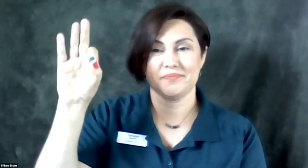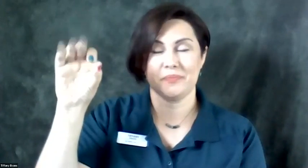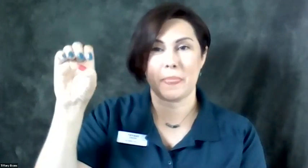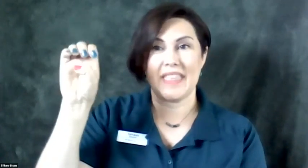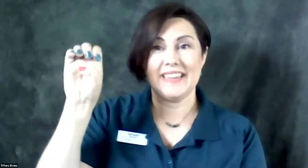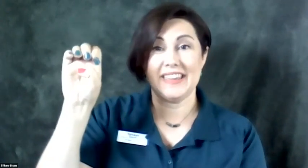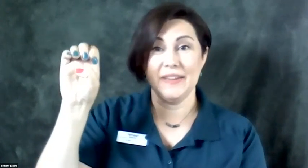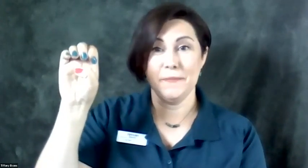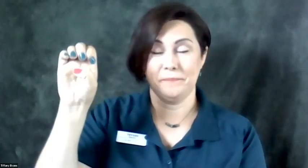E